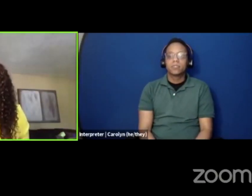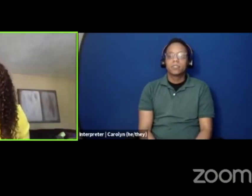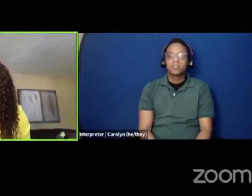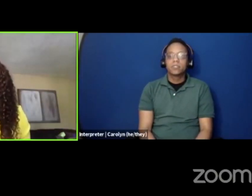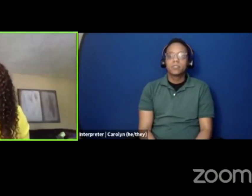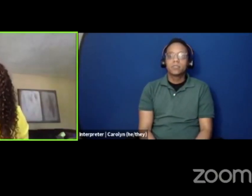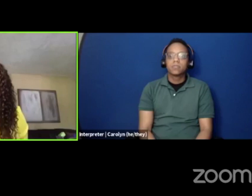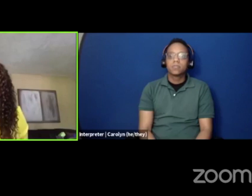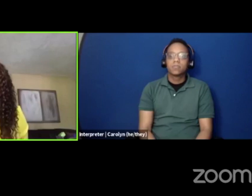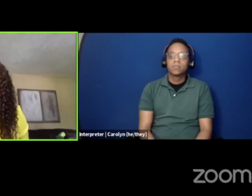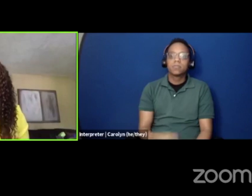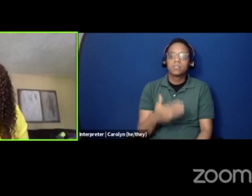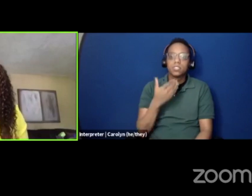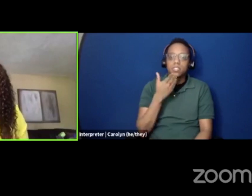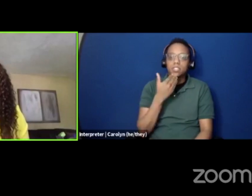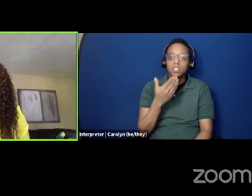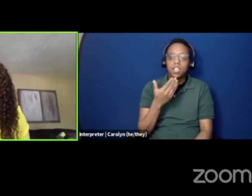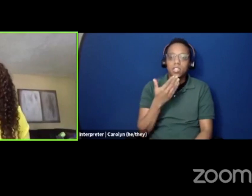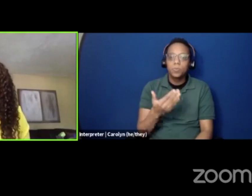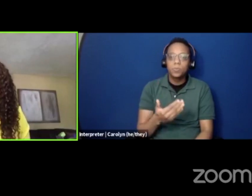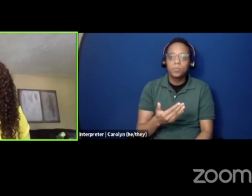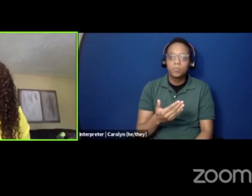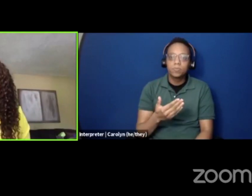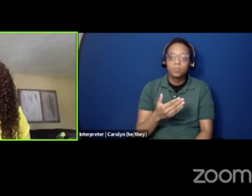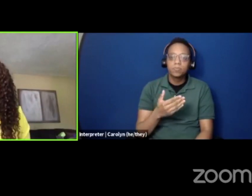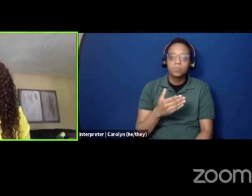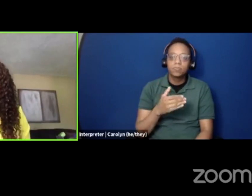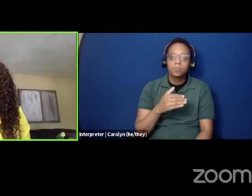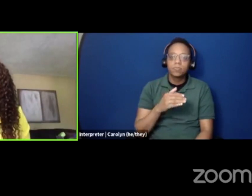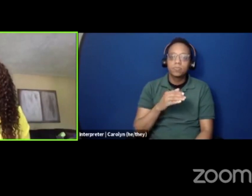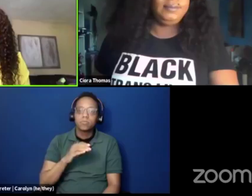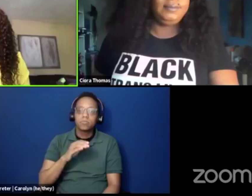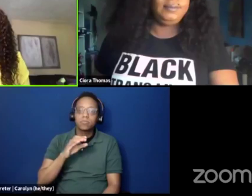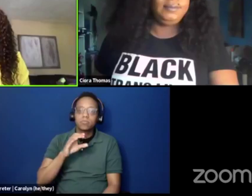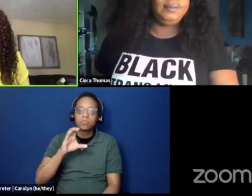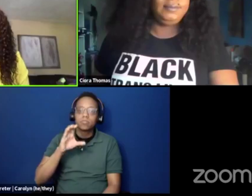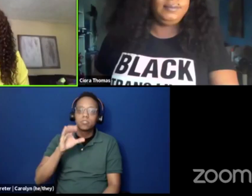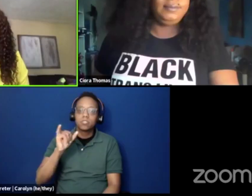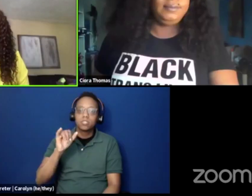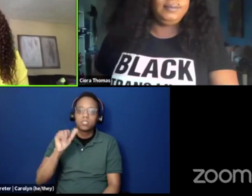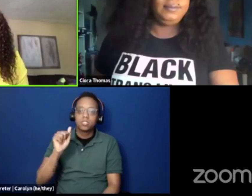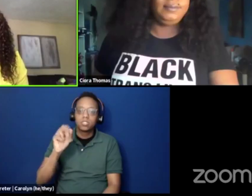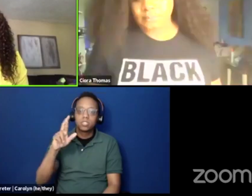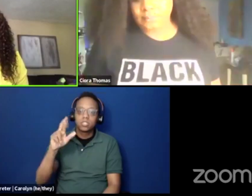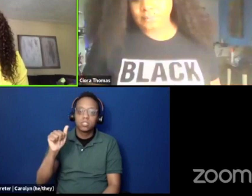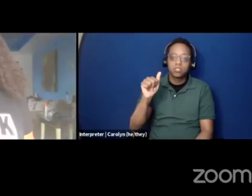Thank you for that. Ciora, would you like to answer that?